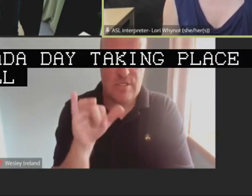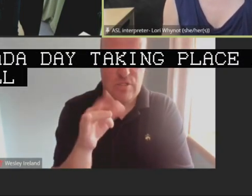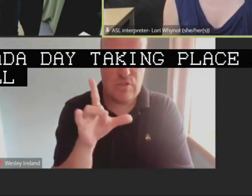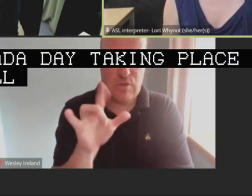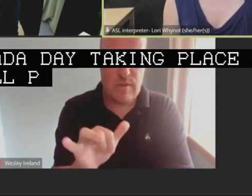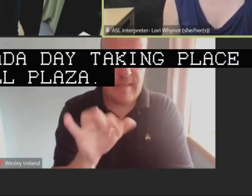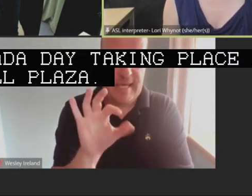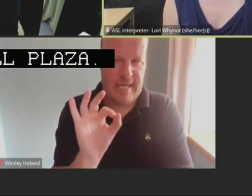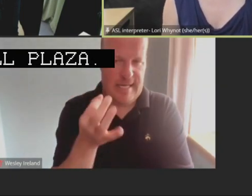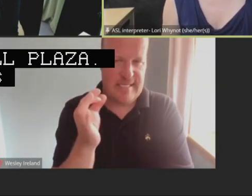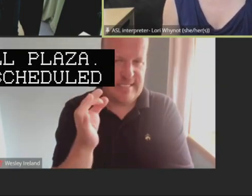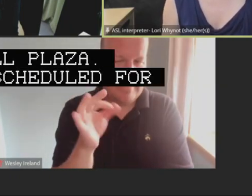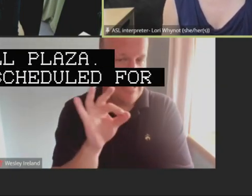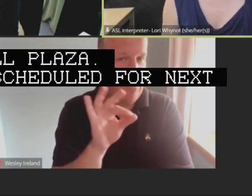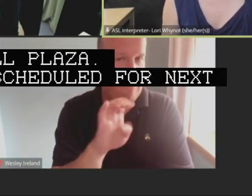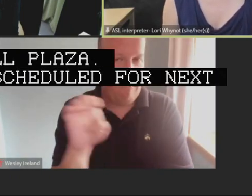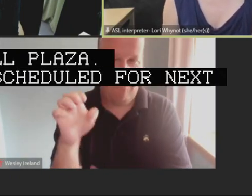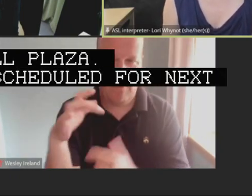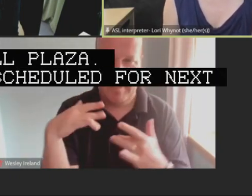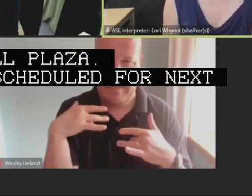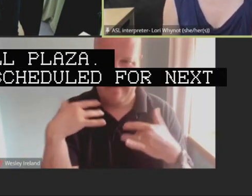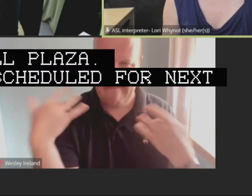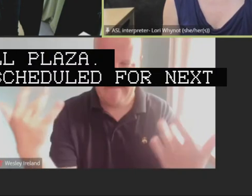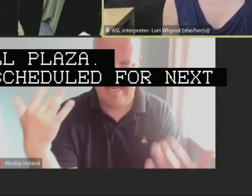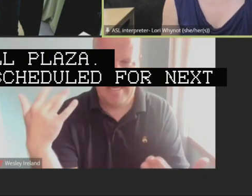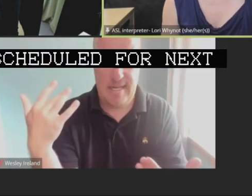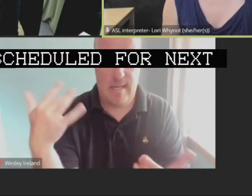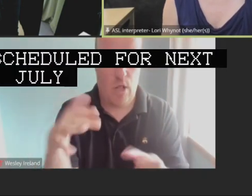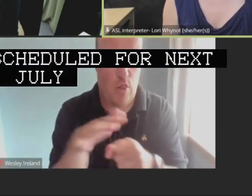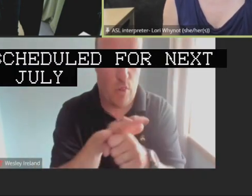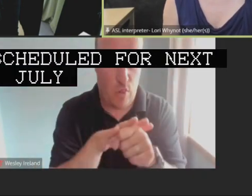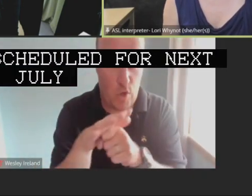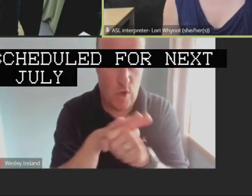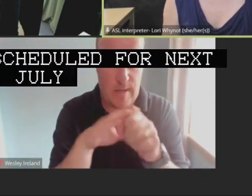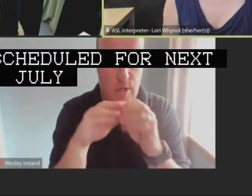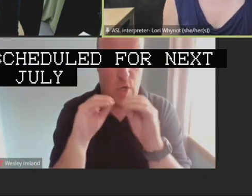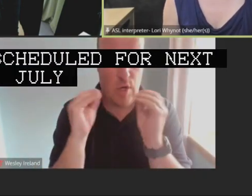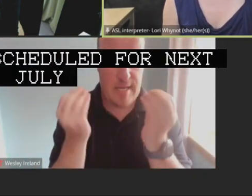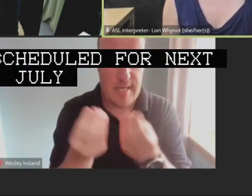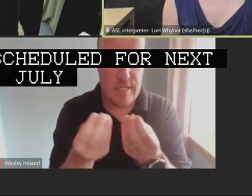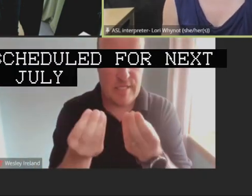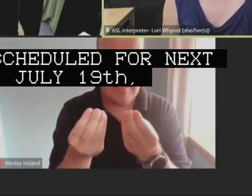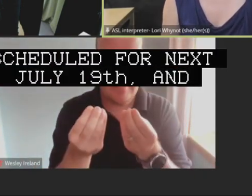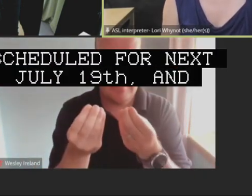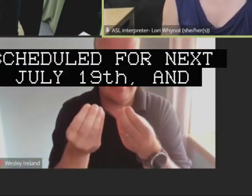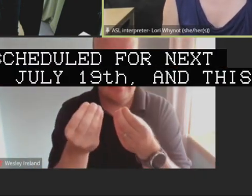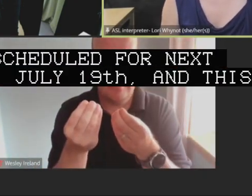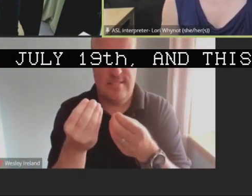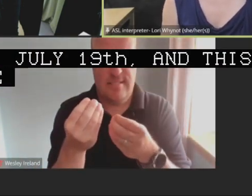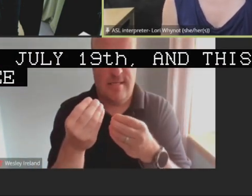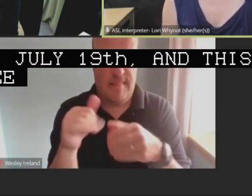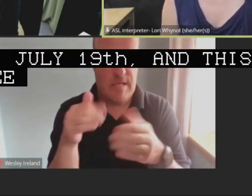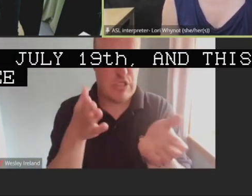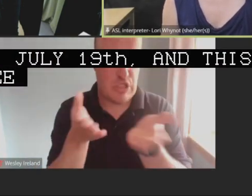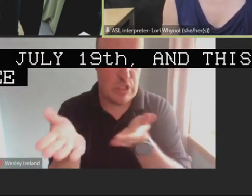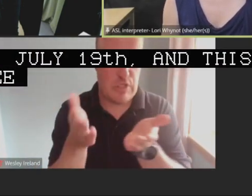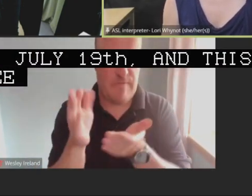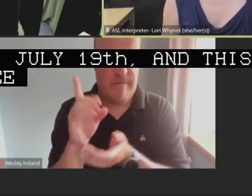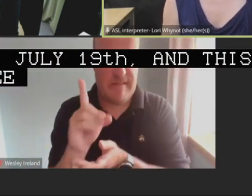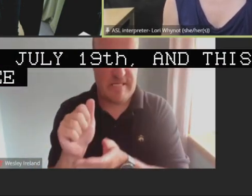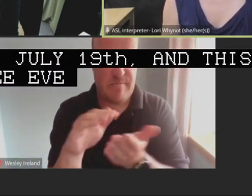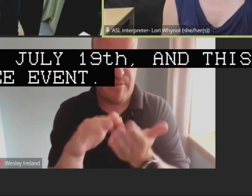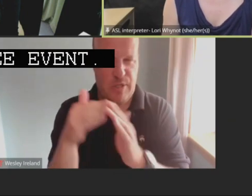next Tuesday, July 19th. And this is a free event. There will be